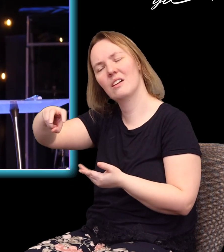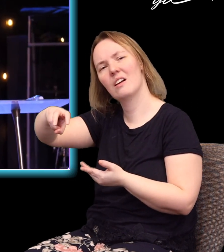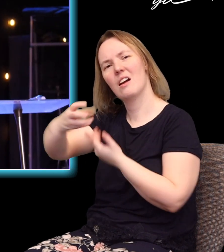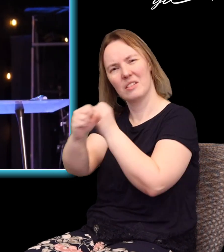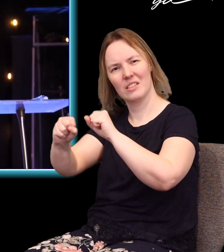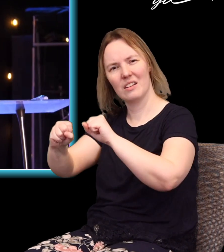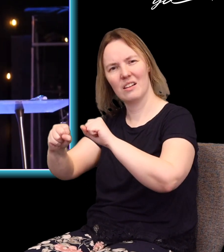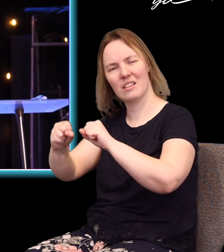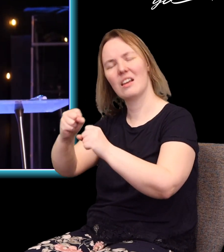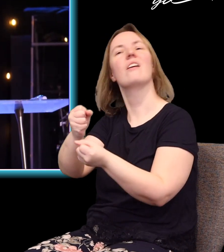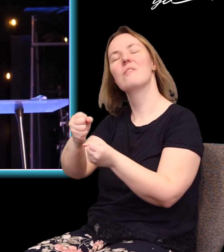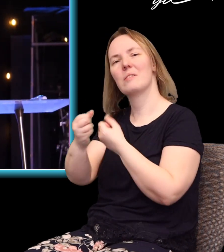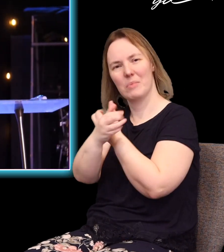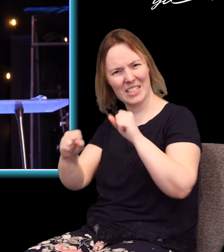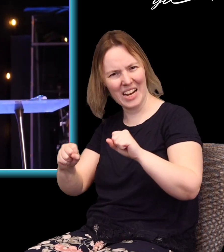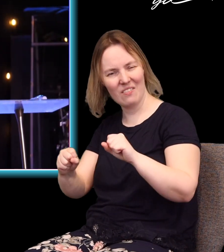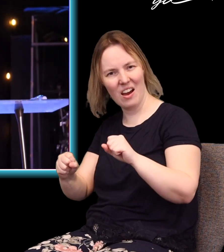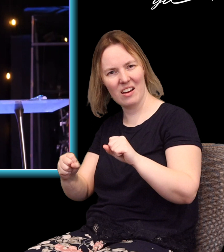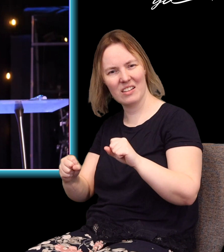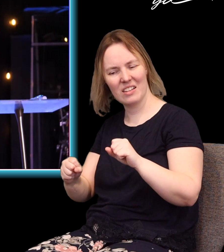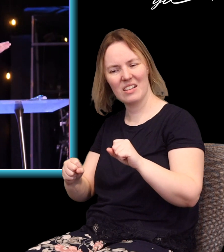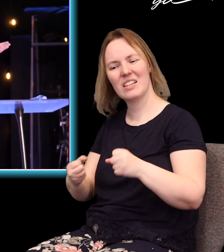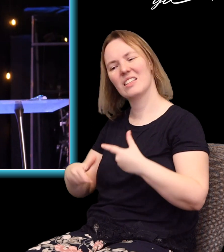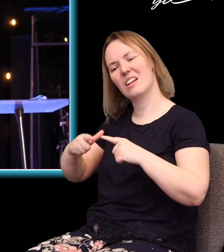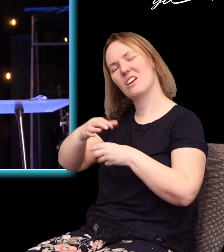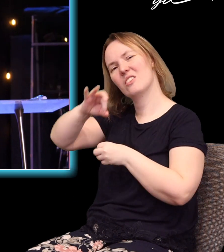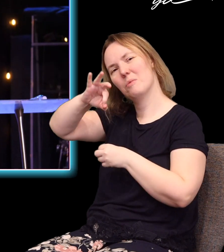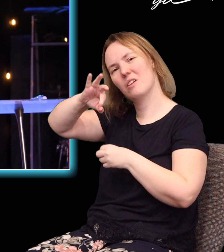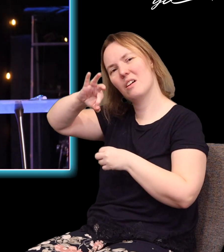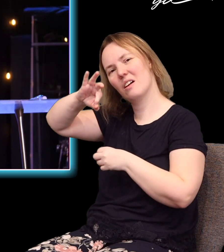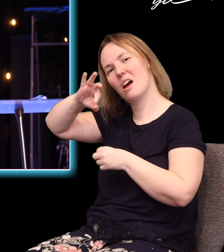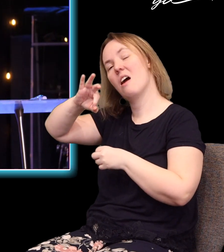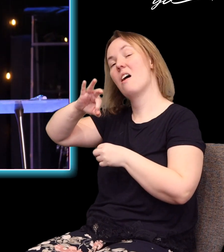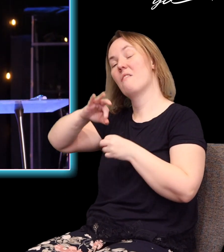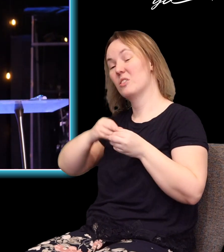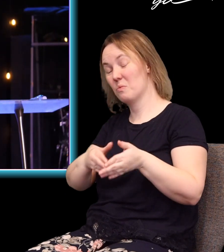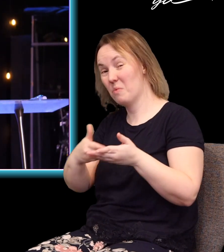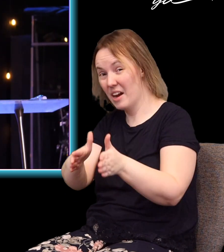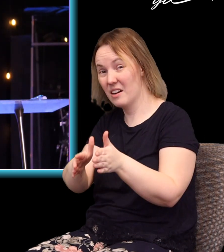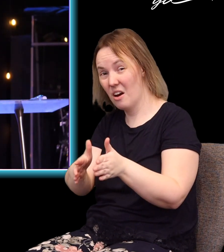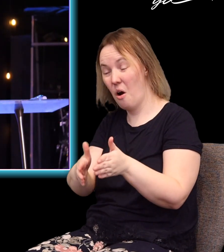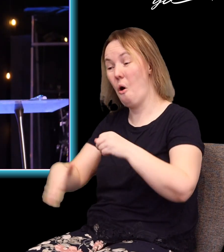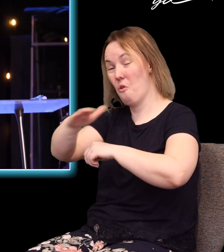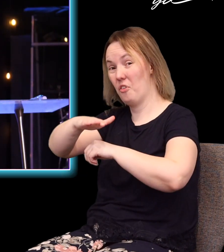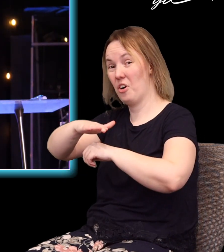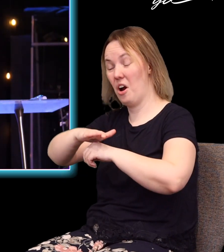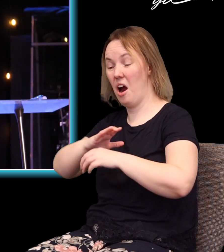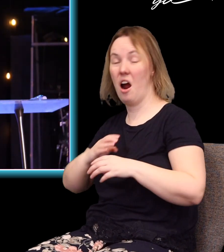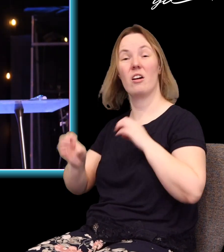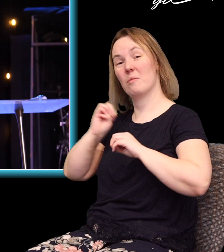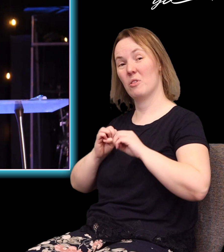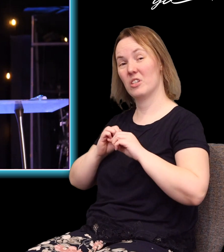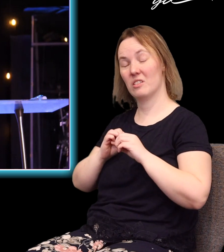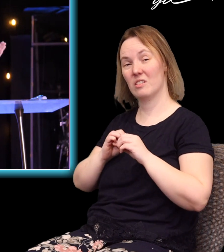decision, as we allow our spirit to have its way over our emotions, our fleshy desires, whatever the case may be. As